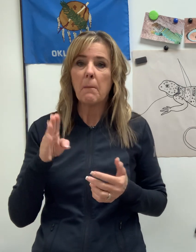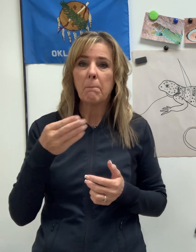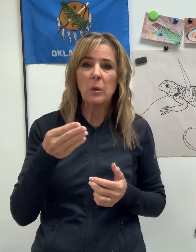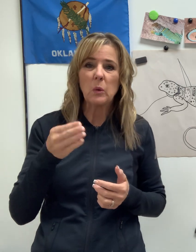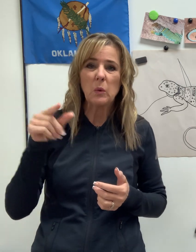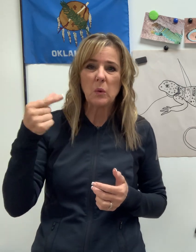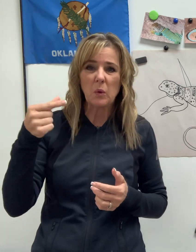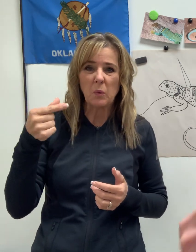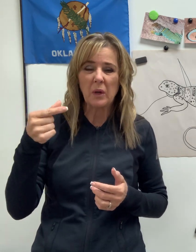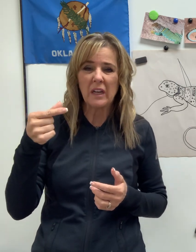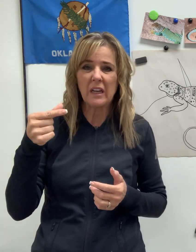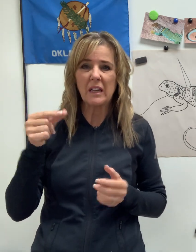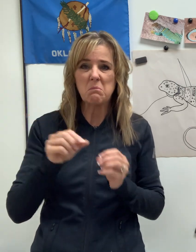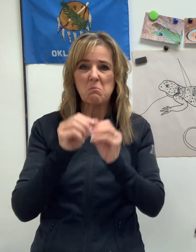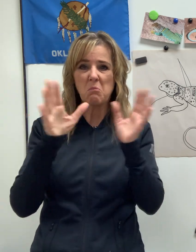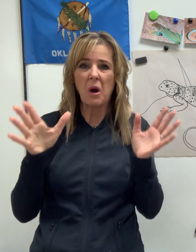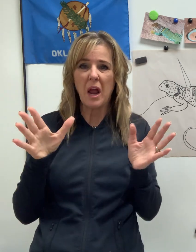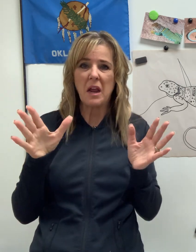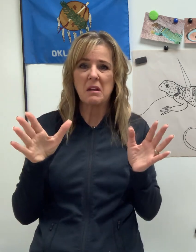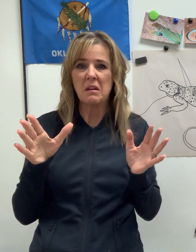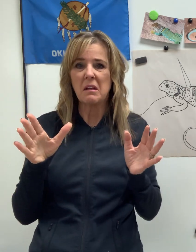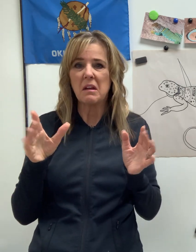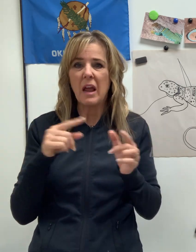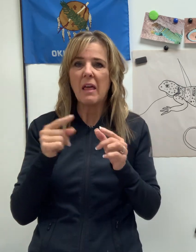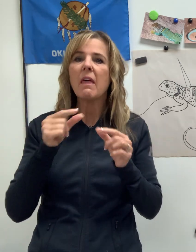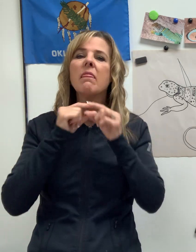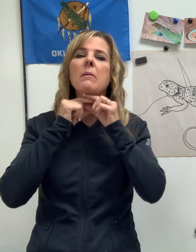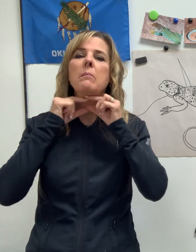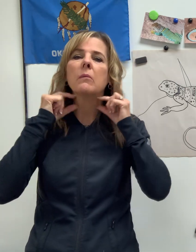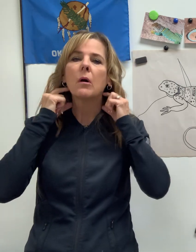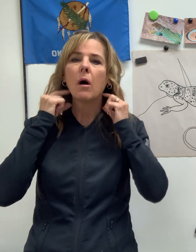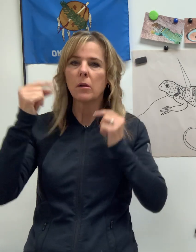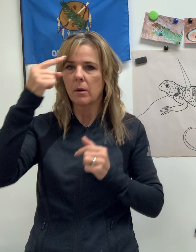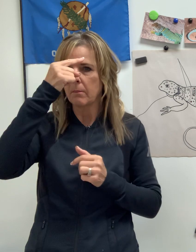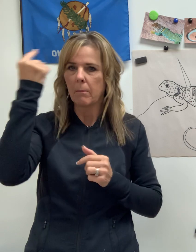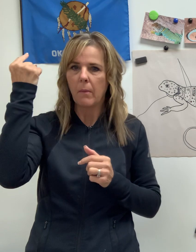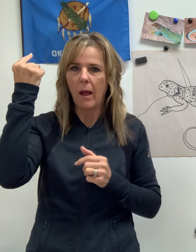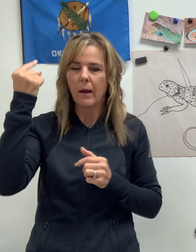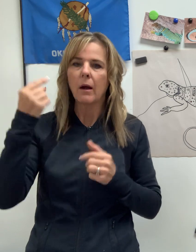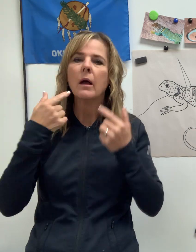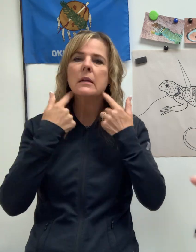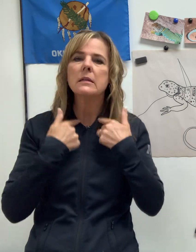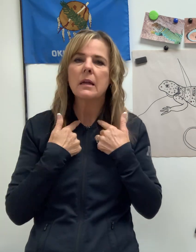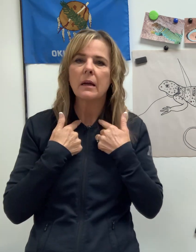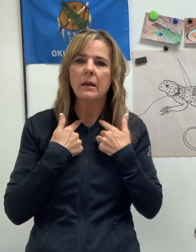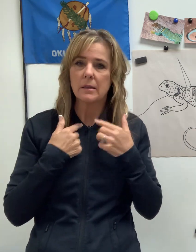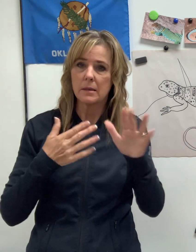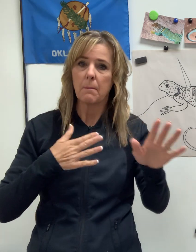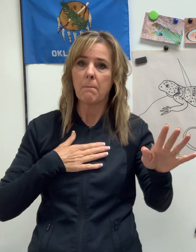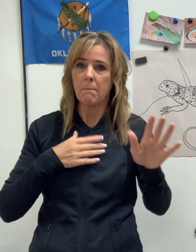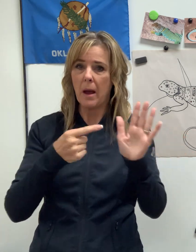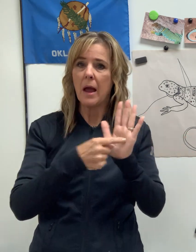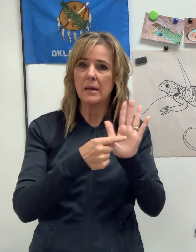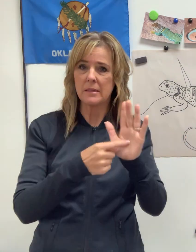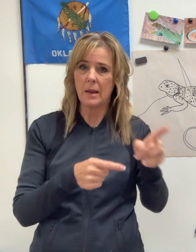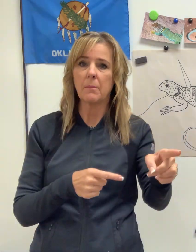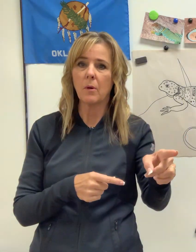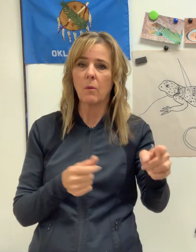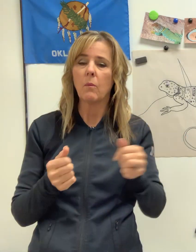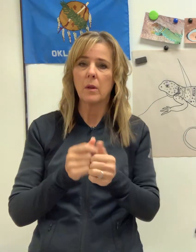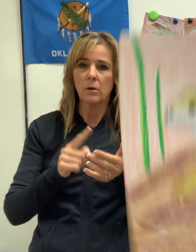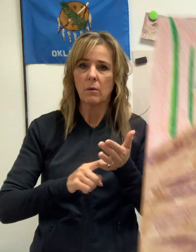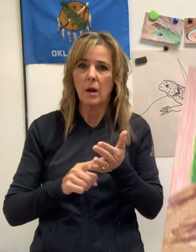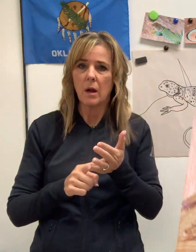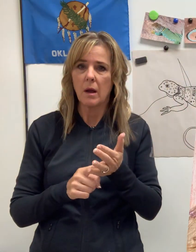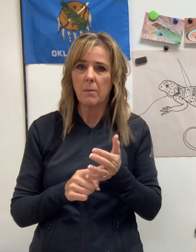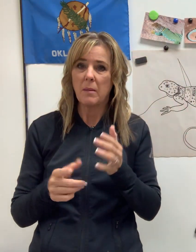bluish green, this bright bluish green, and of course the black on his neck. So this is my example that I did with crayon,